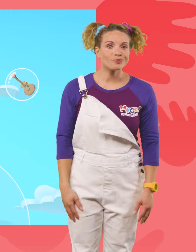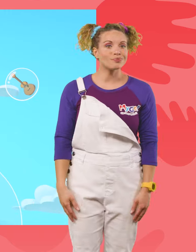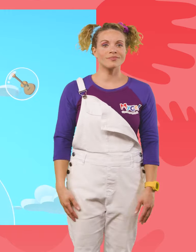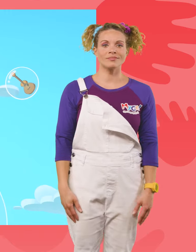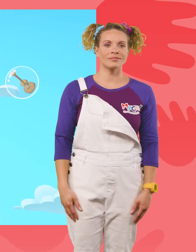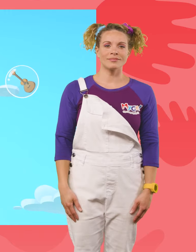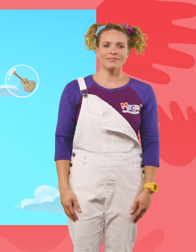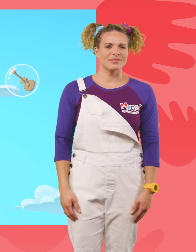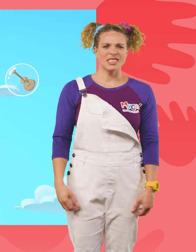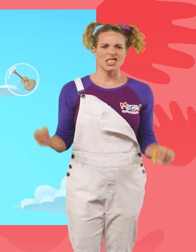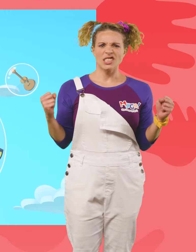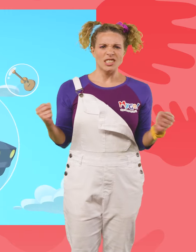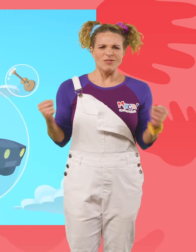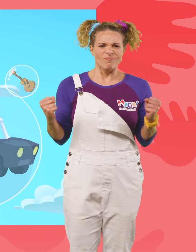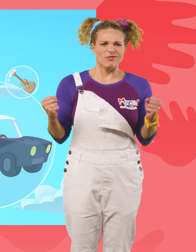of problems.